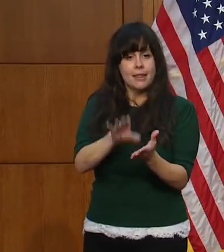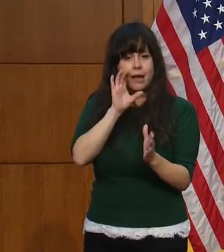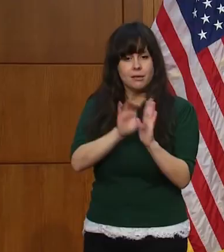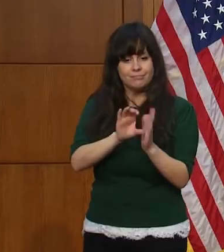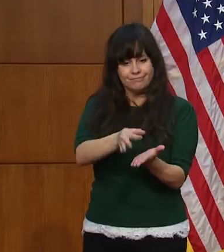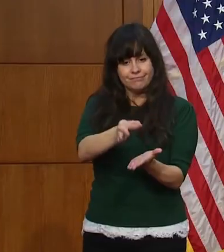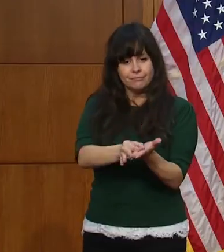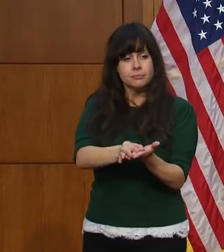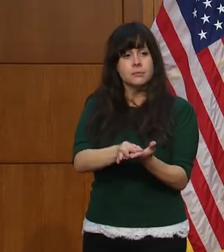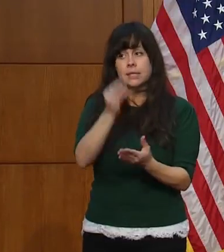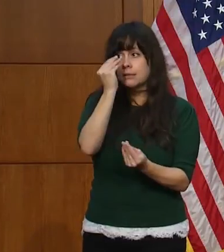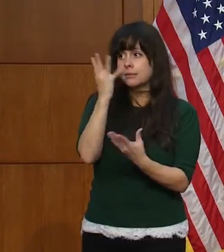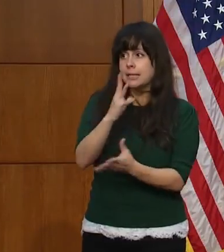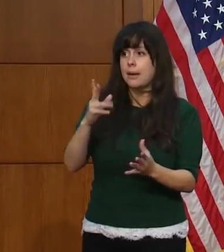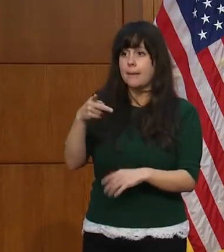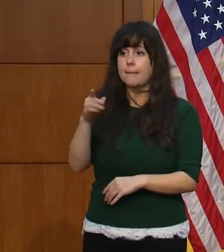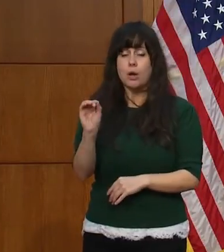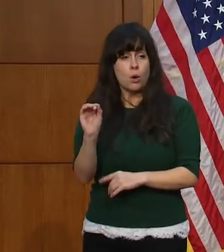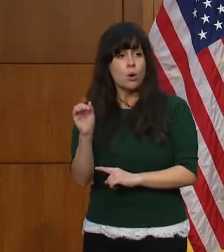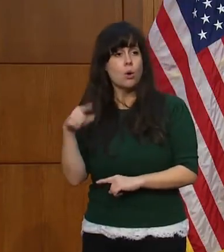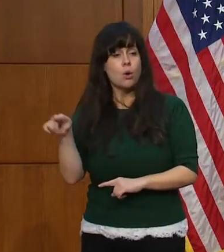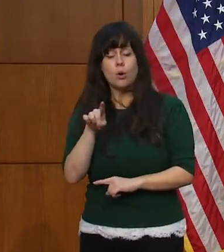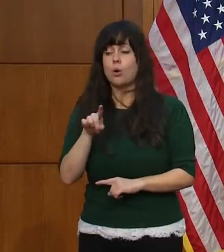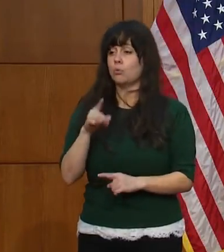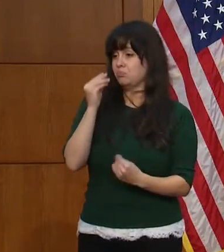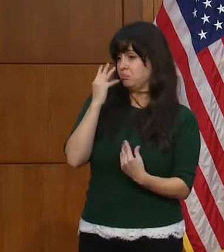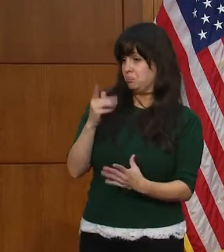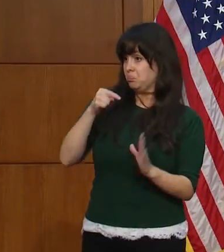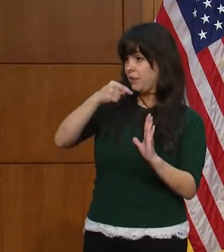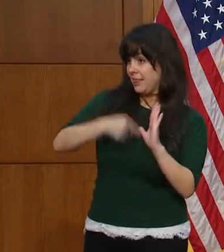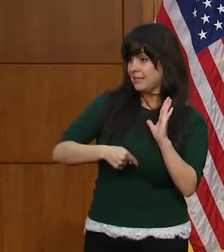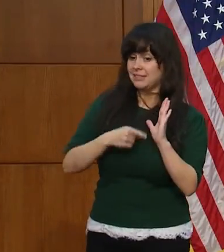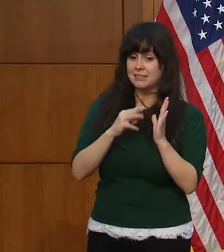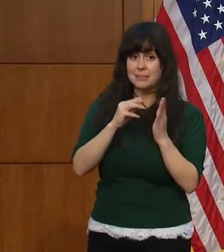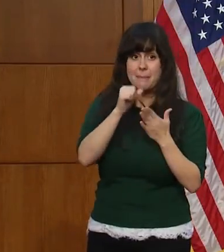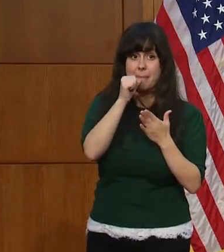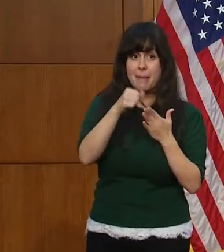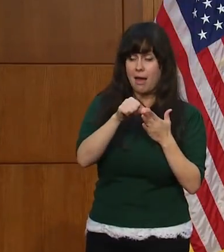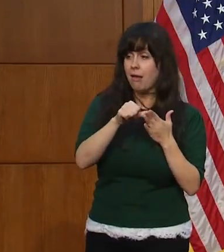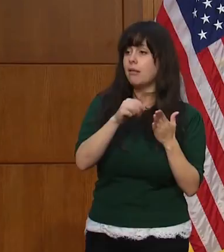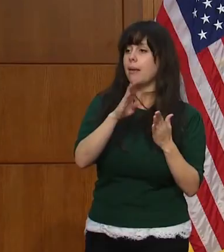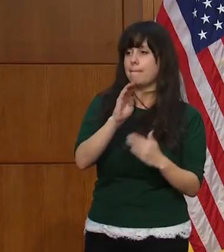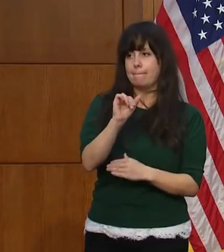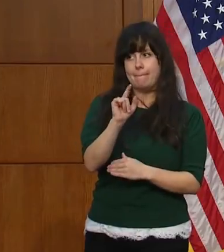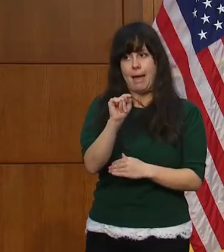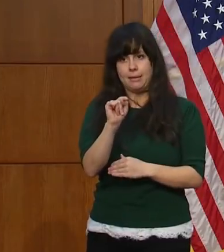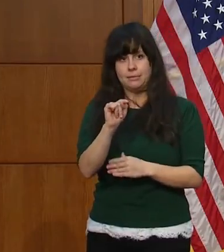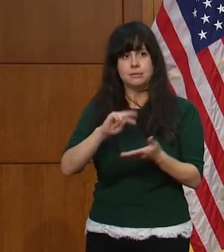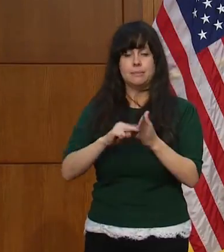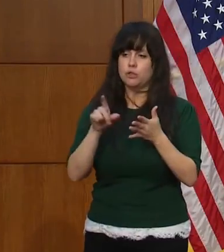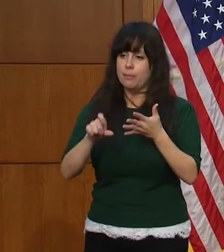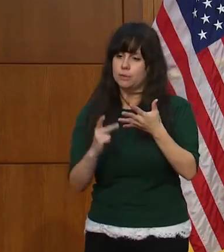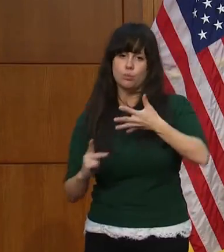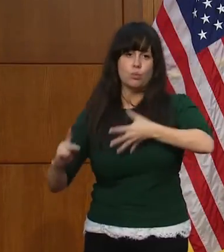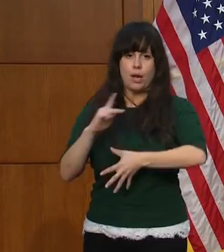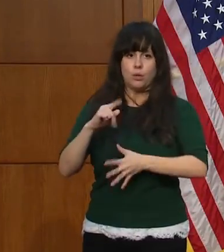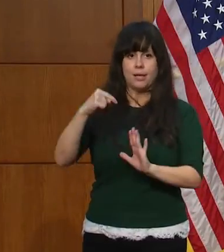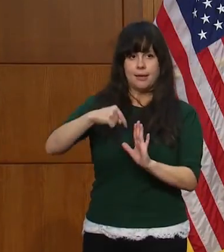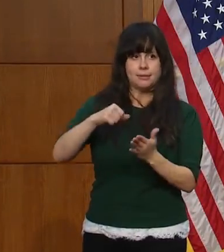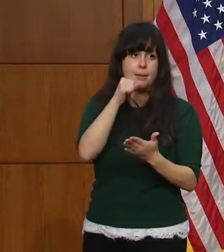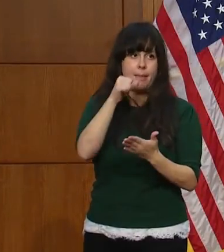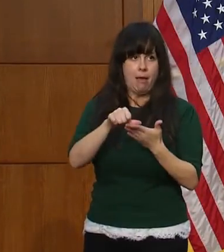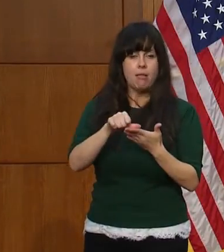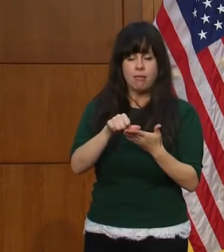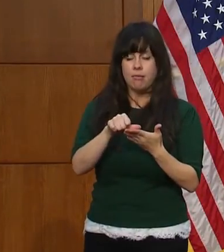Postal Service that this piece of mail is a ballot and should be prioritized. The barcode will let you as